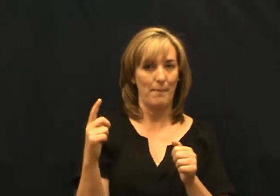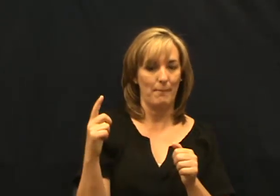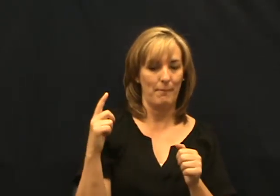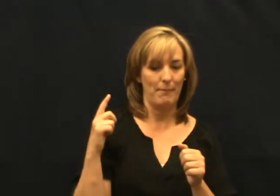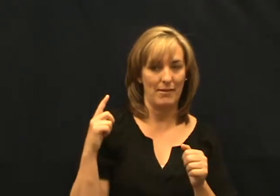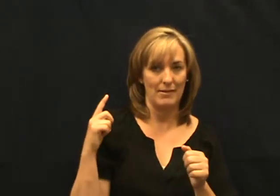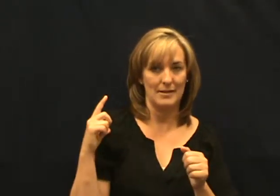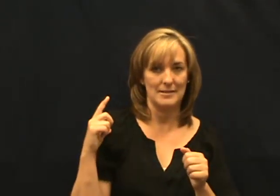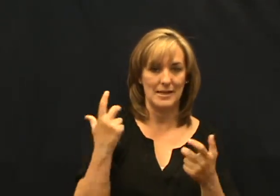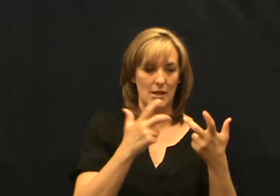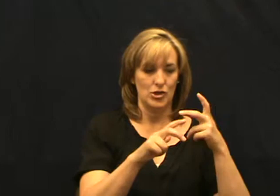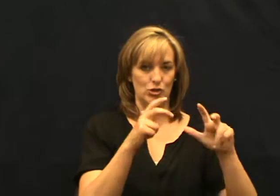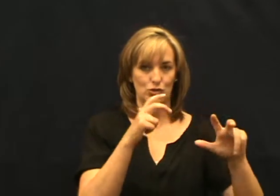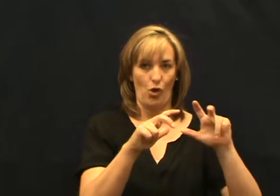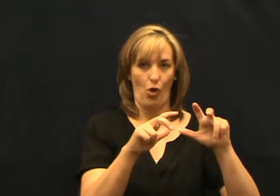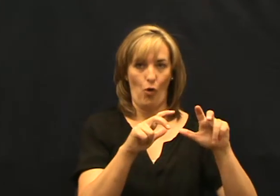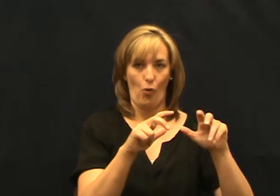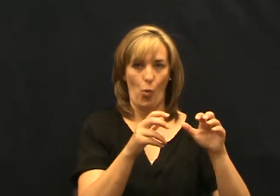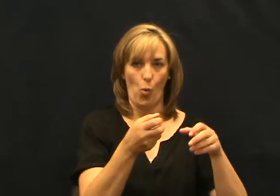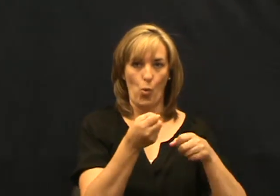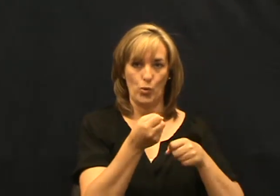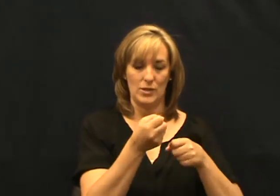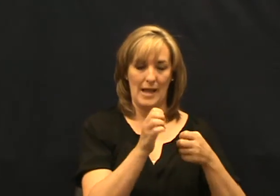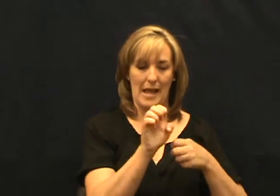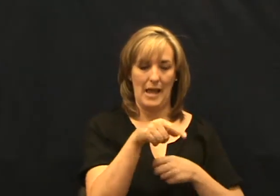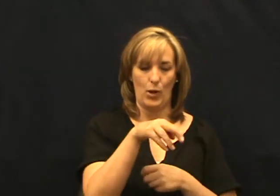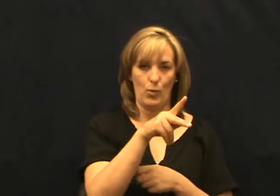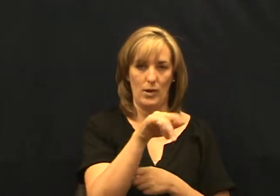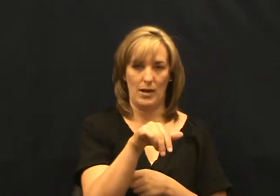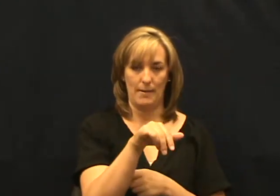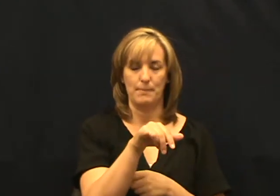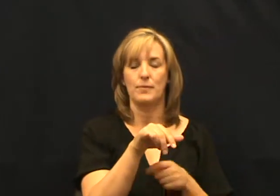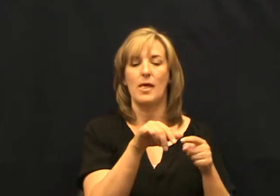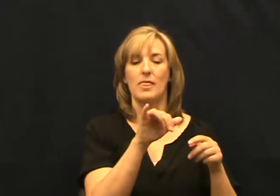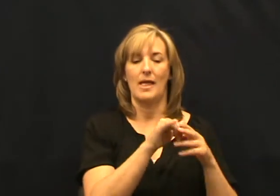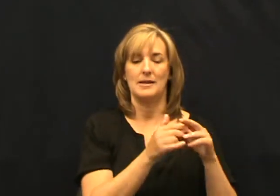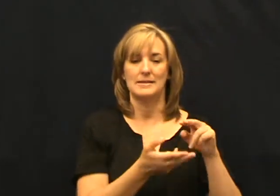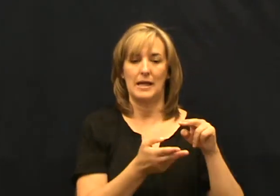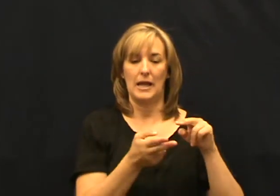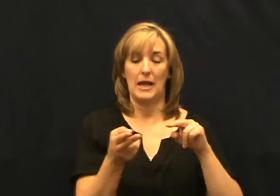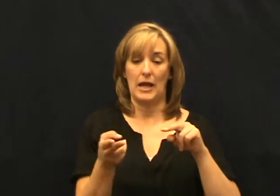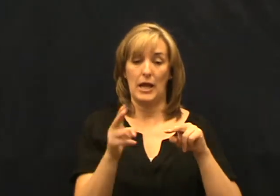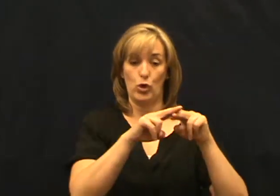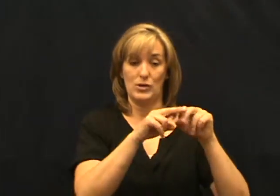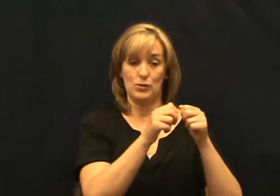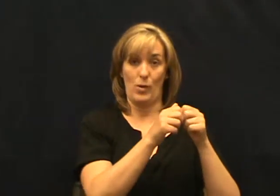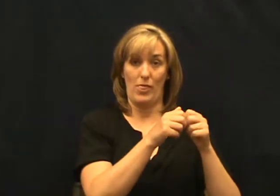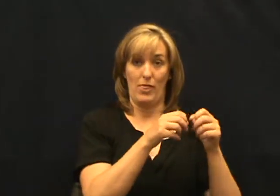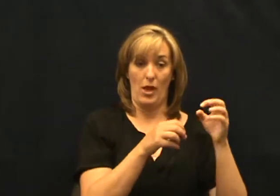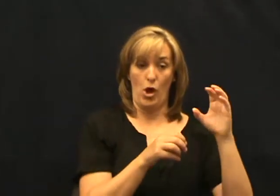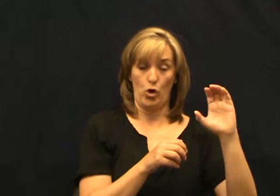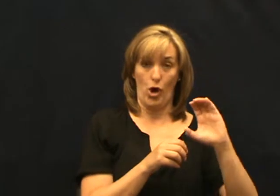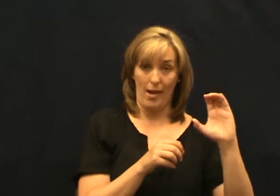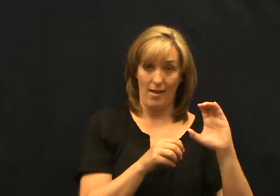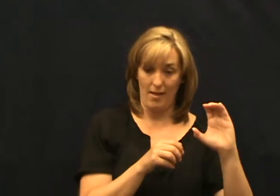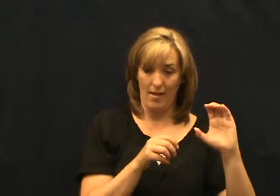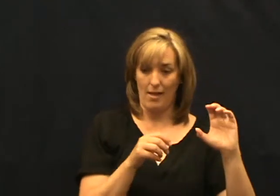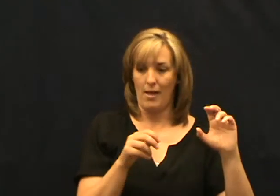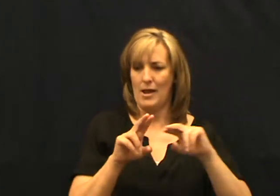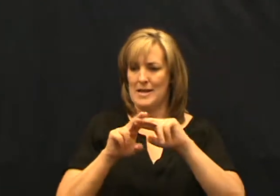equity. Liabilities are increased with the credit and decreased with the debit. That little reversal there